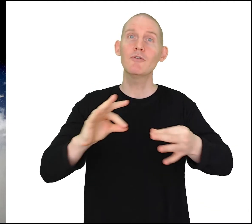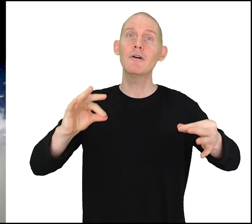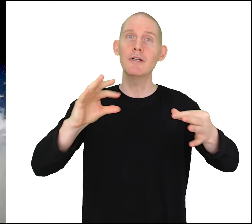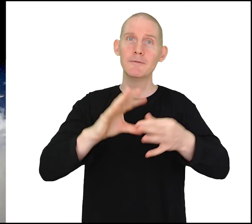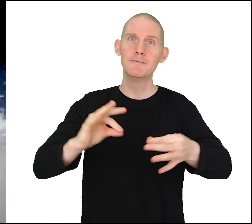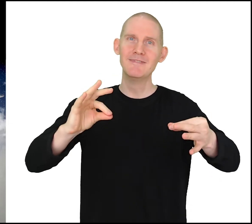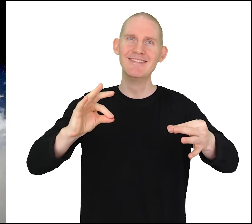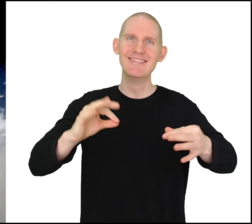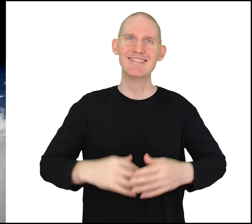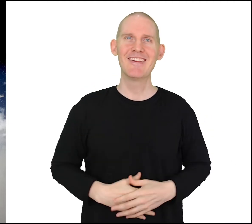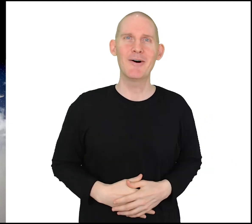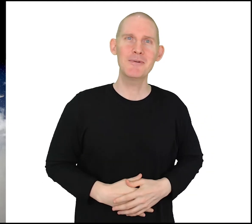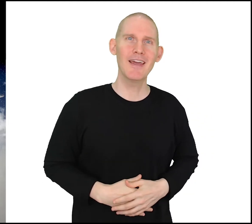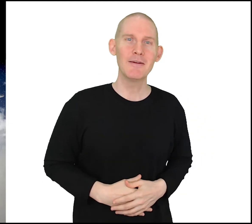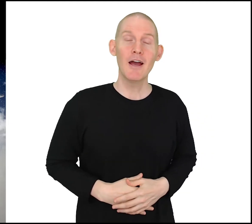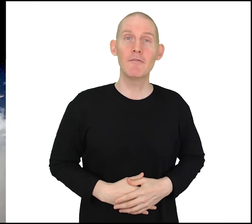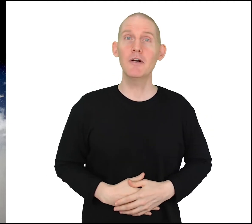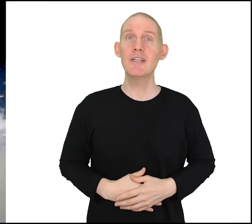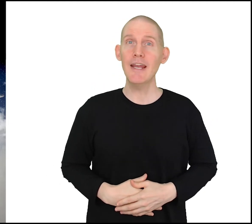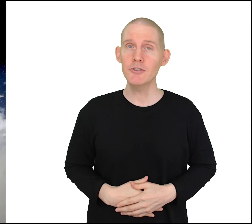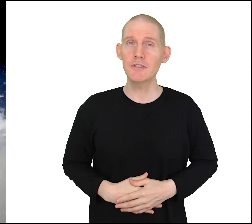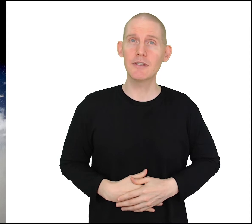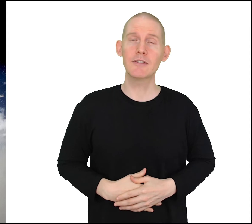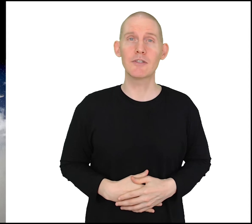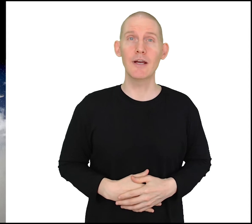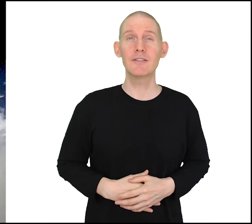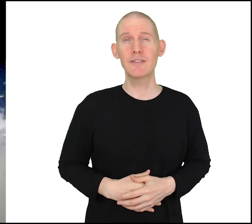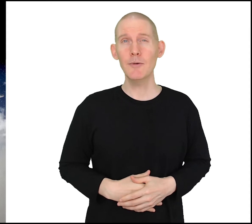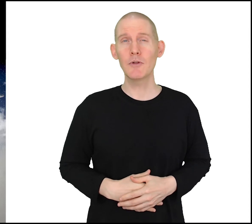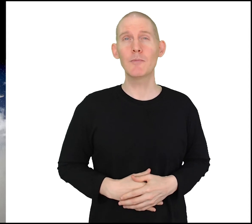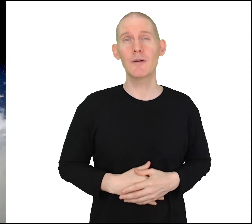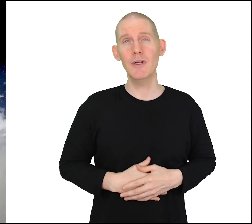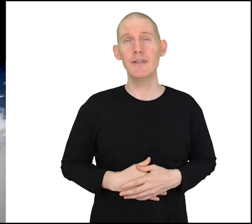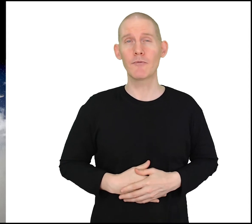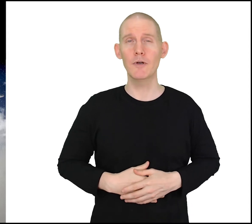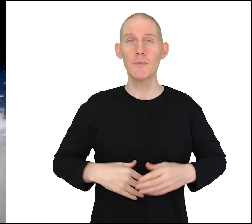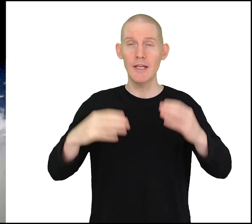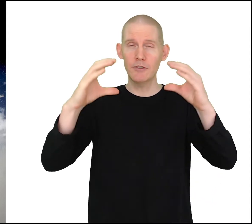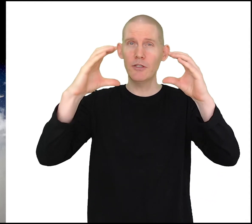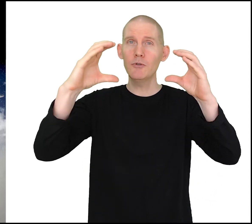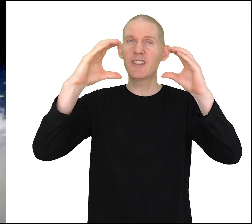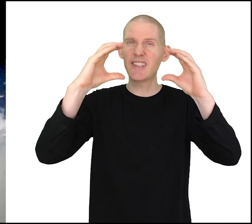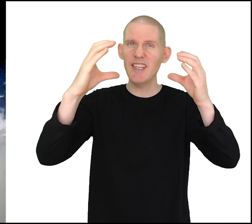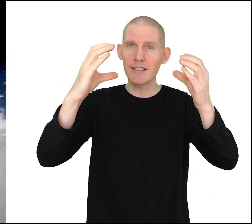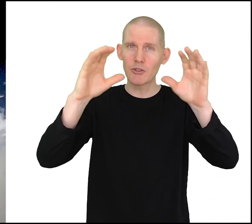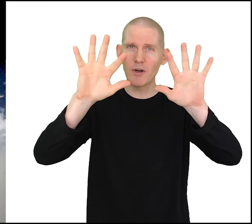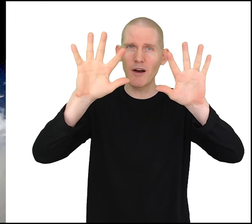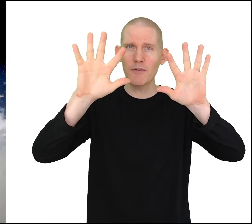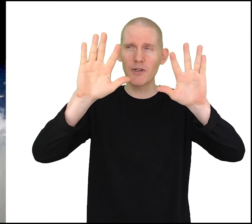Story. Okay, a variation to this sign, similar but a bit different, is to use C's. So when all the fingertips